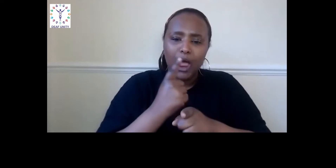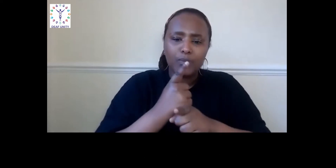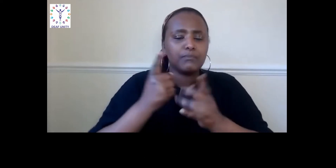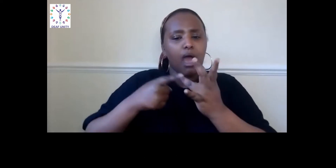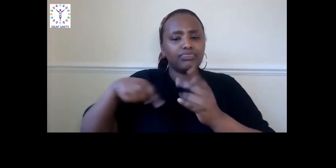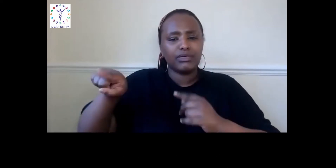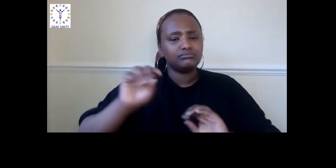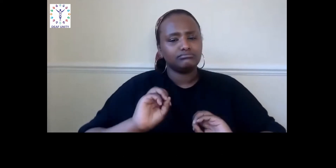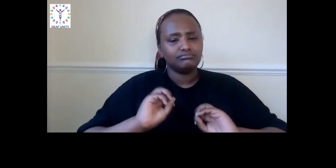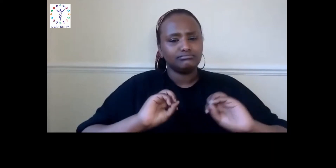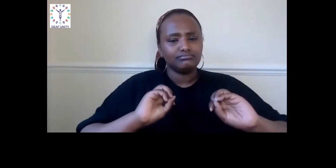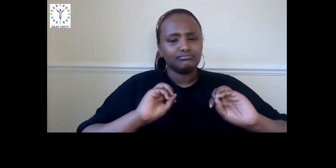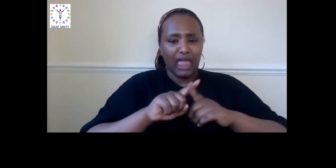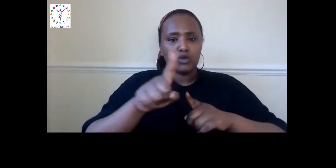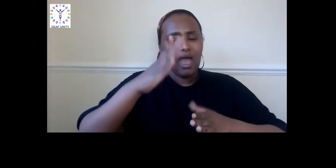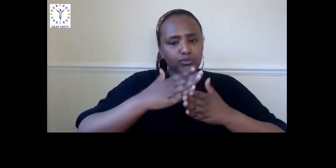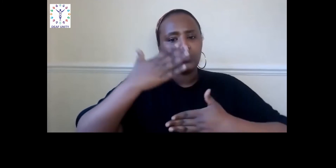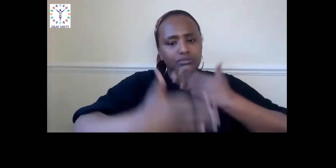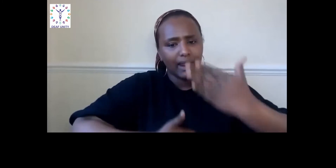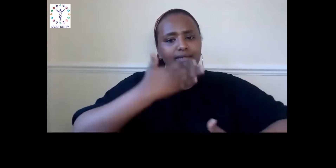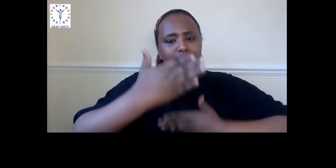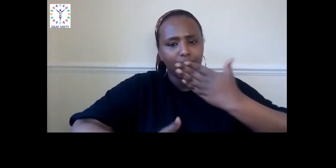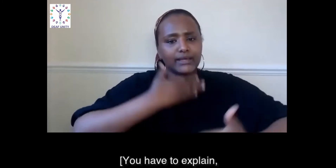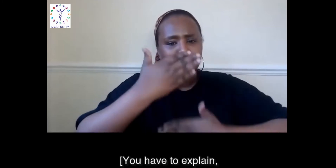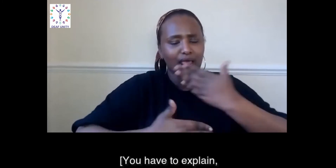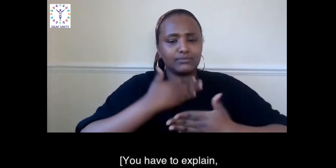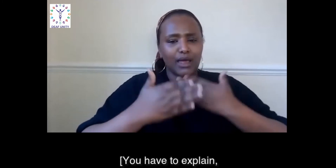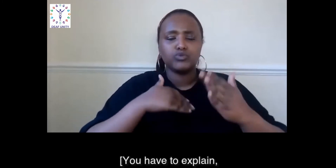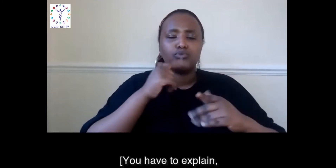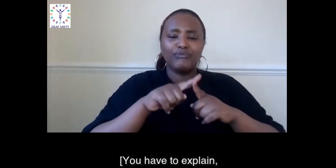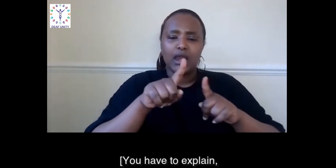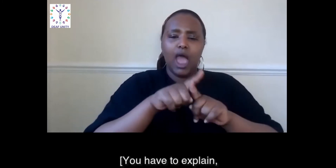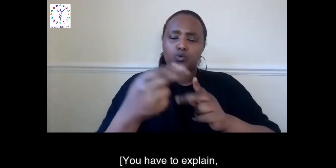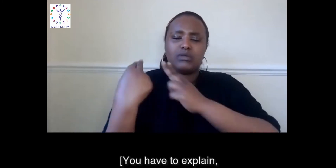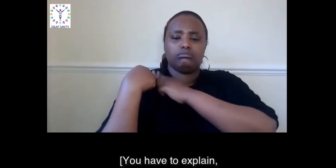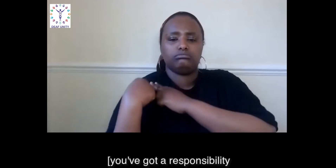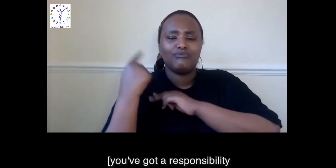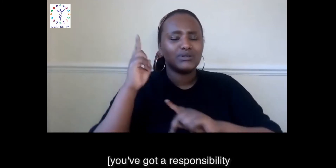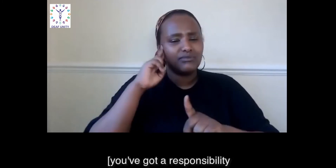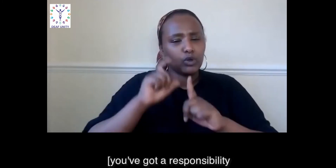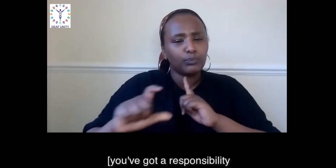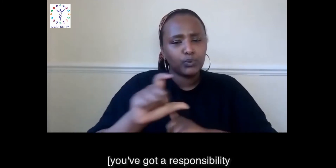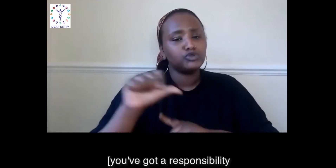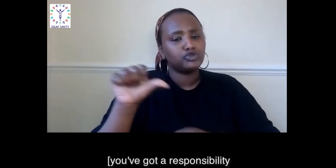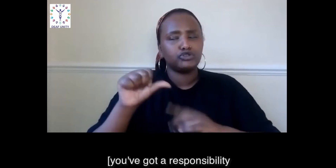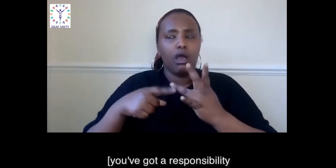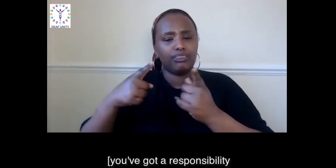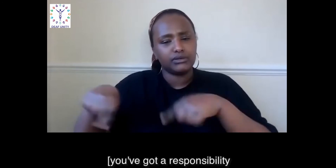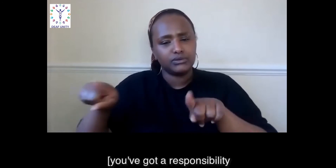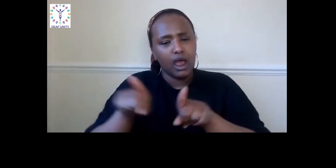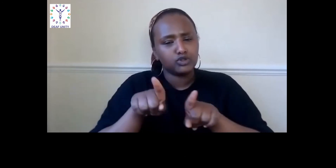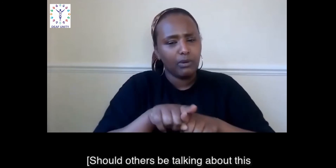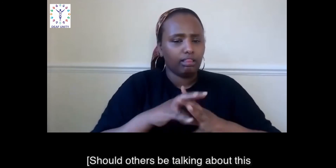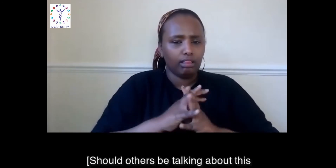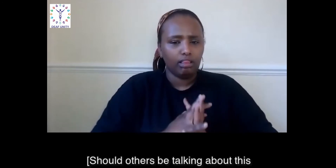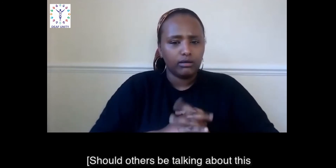talking about this? There are no others talking about it. You have to explain and explain and explain, and you've got a responsibility for the deaf community.